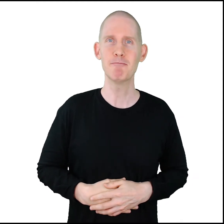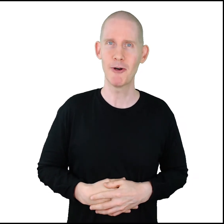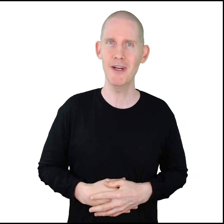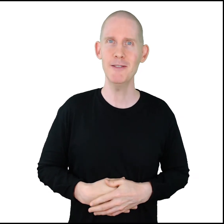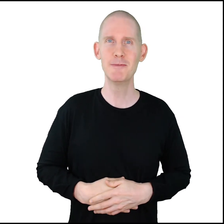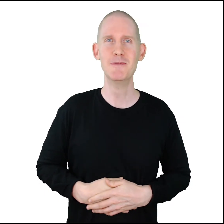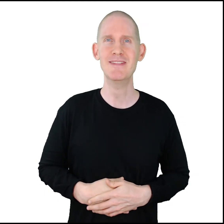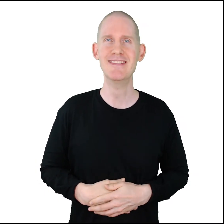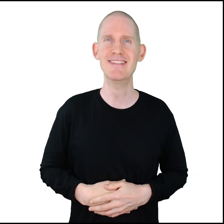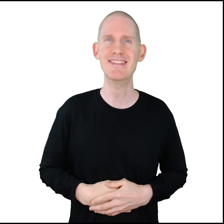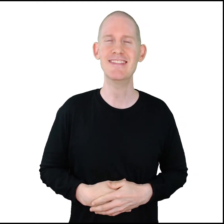Go ahead.